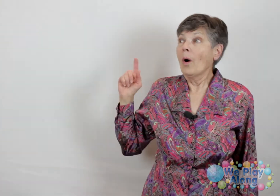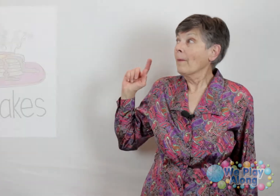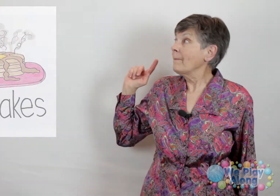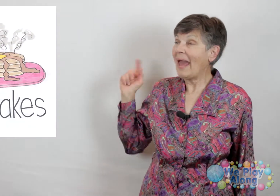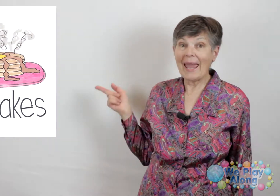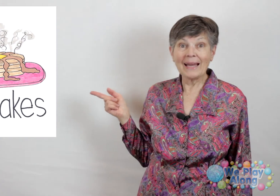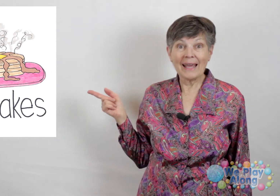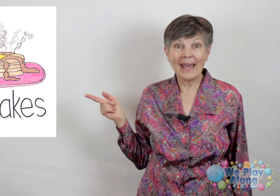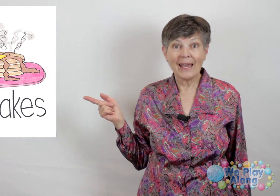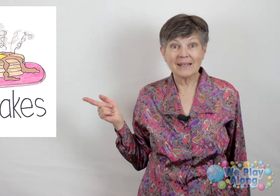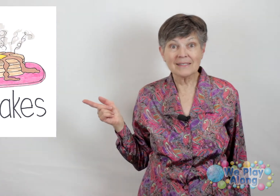Or pancakes.